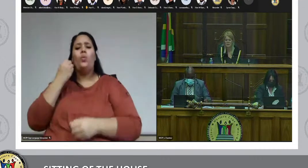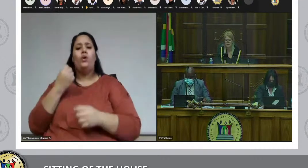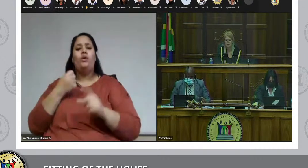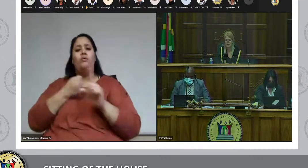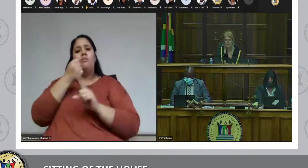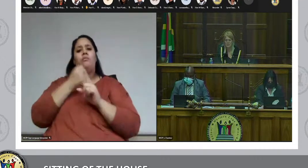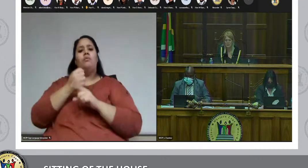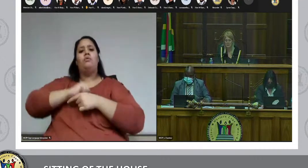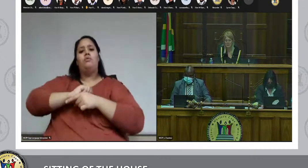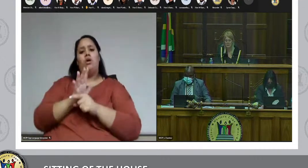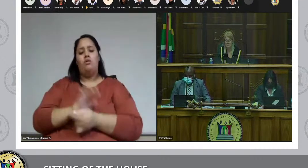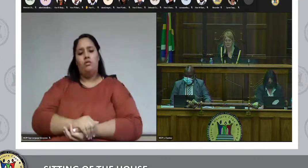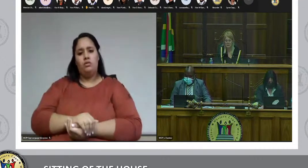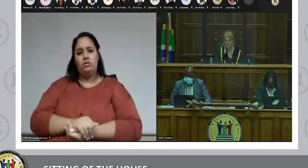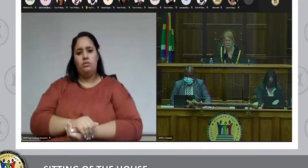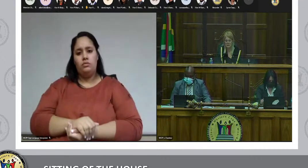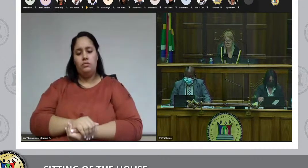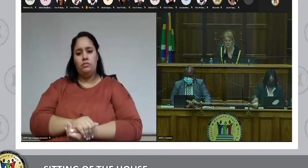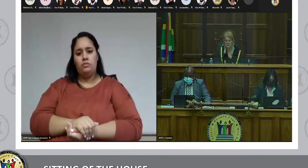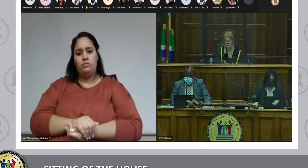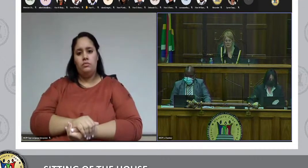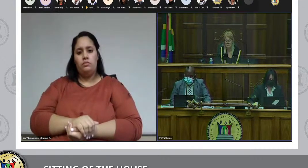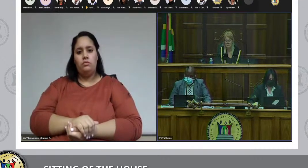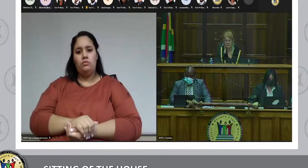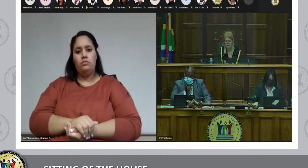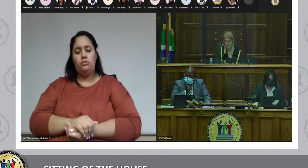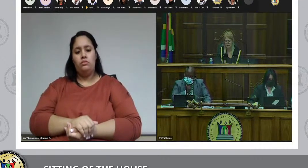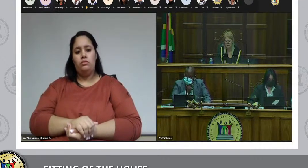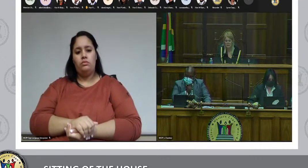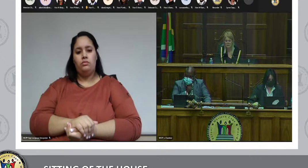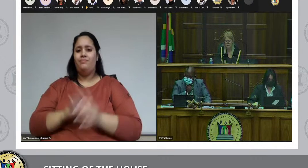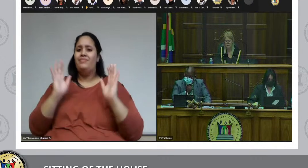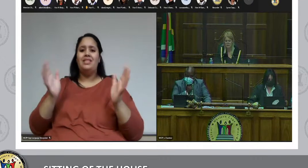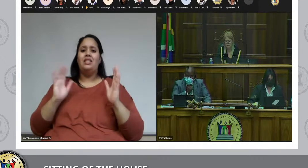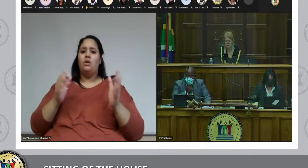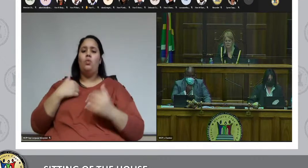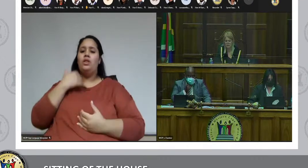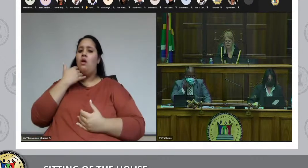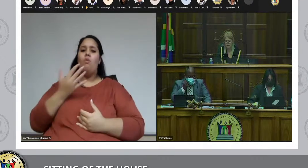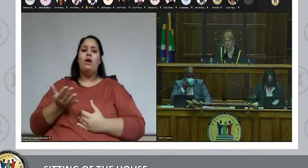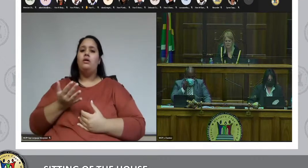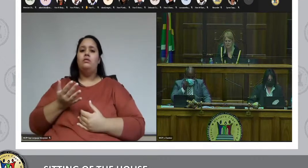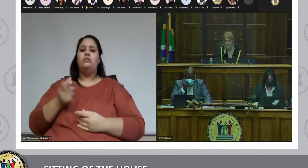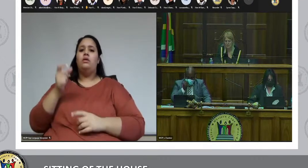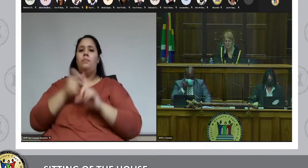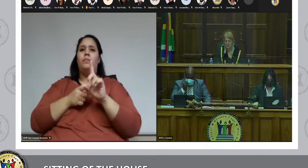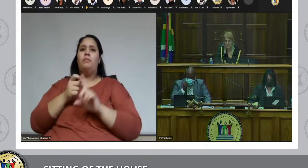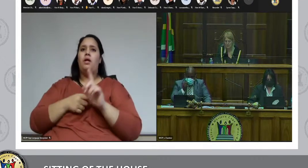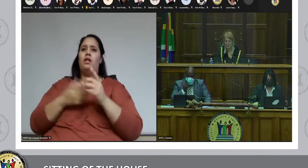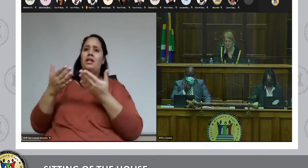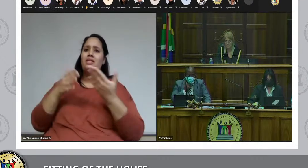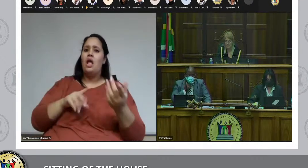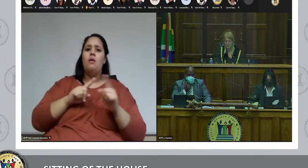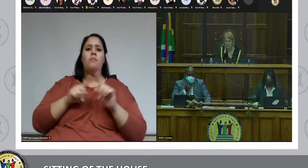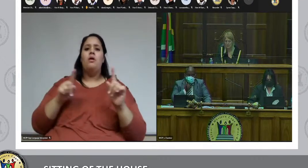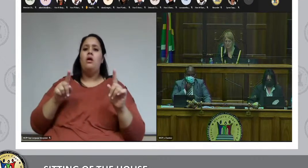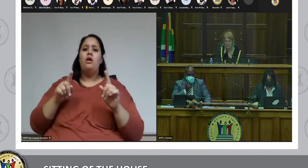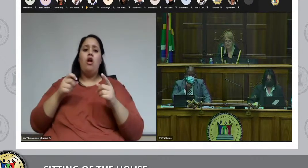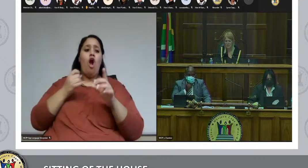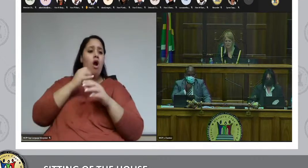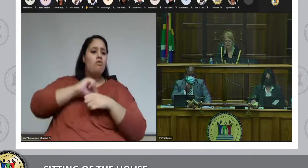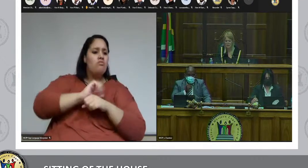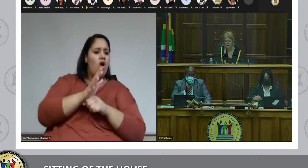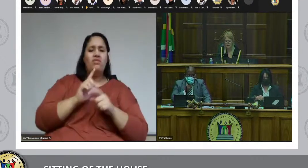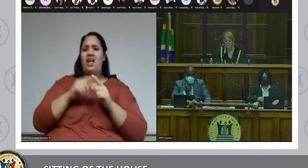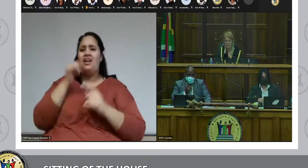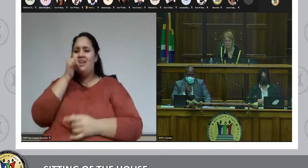on COVID and on crime. Imagine you have people dead, not from COVID alone, from crime, but then others are dying of